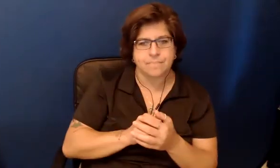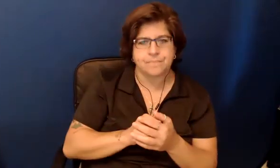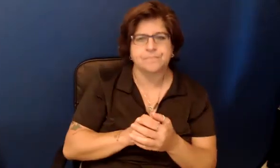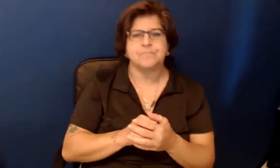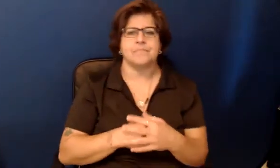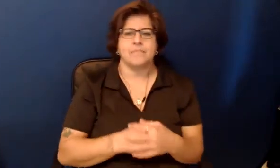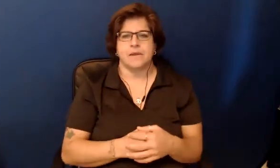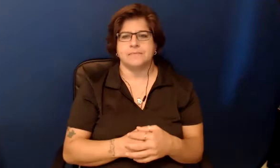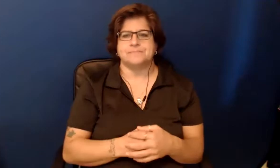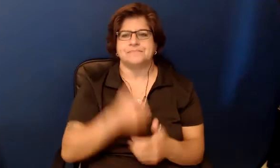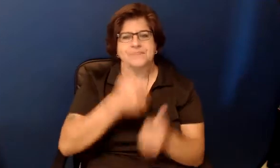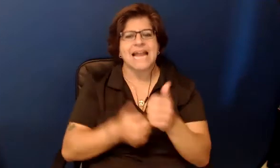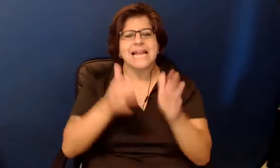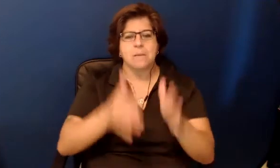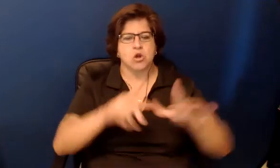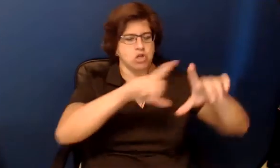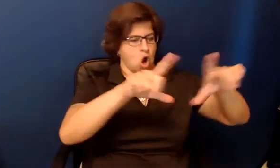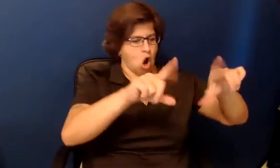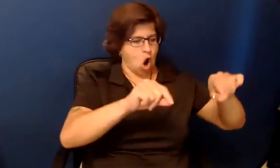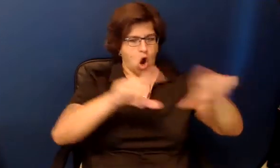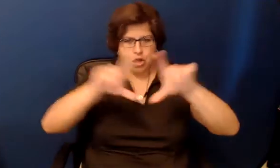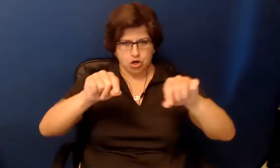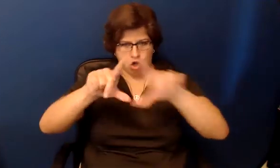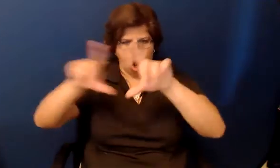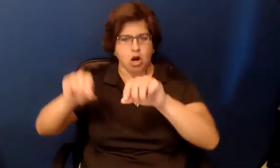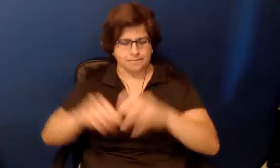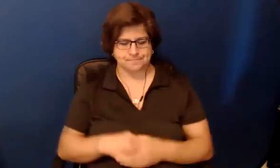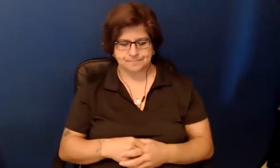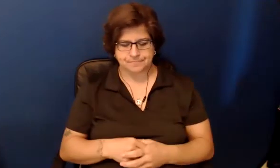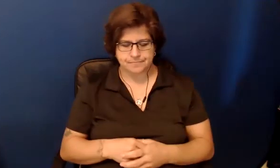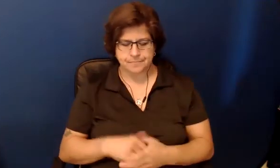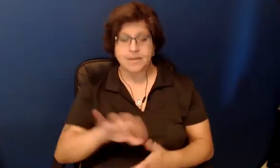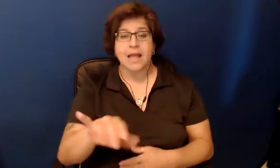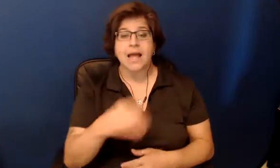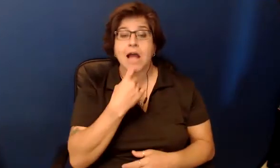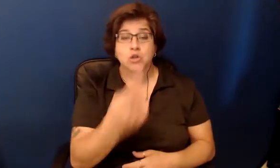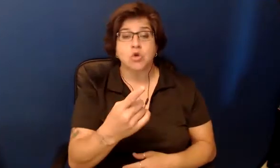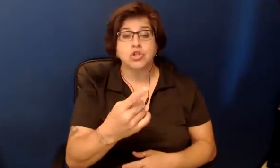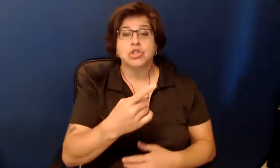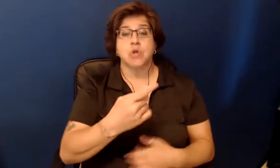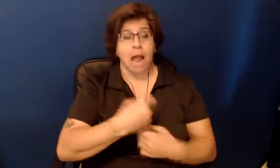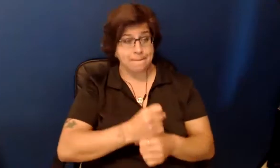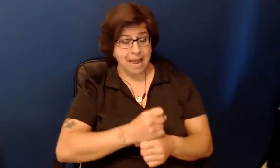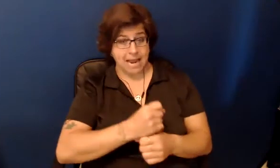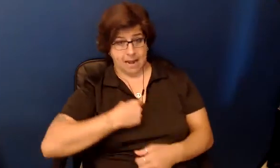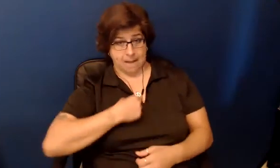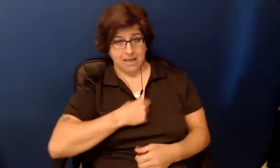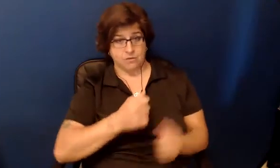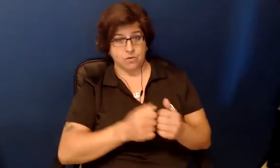So I did that. Like I told you earlier, I made amends with my sister and